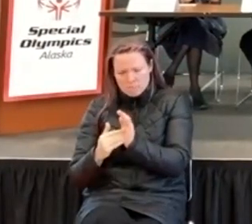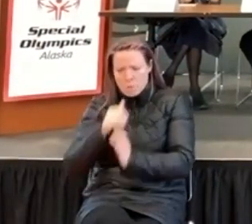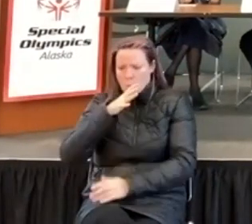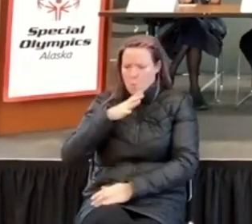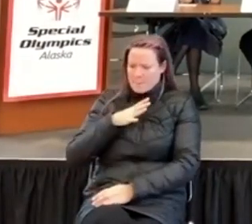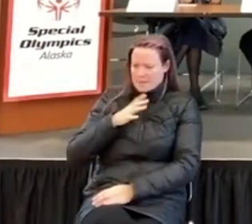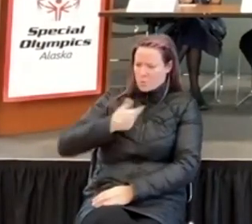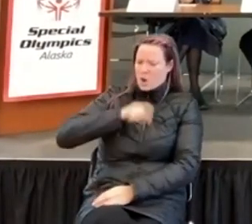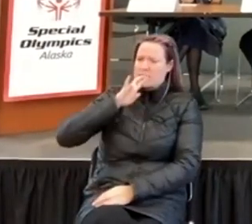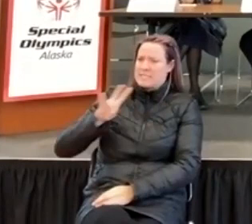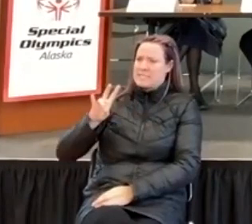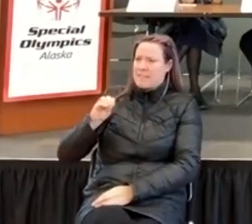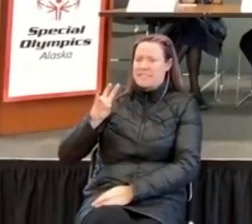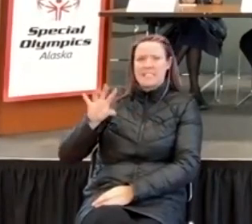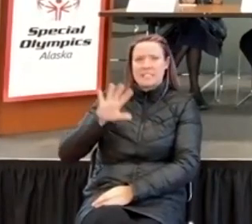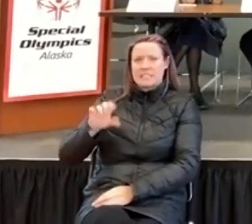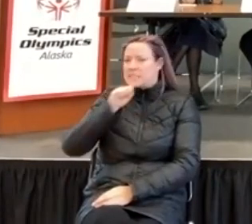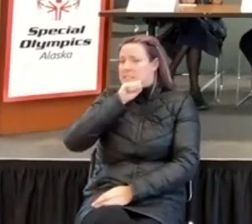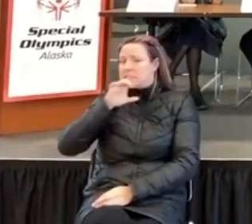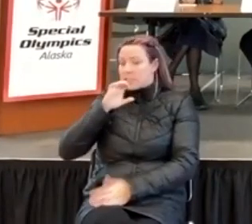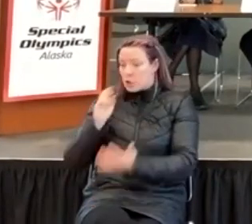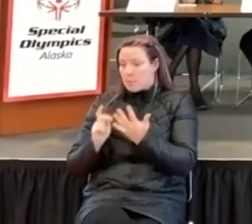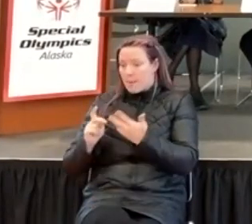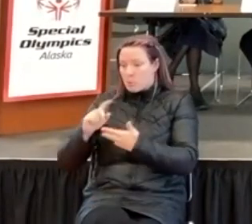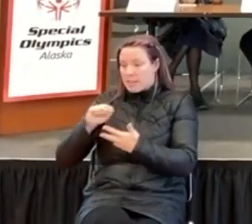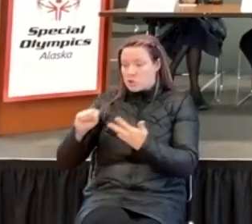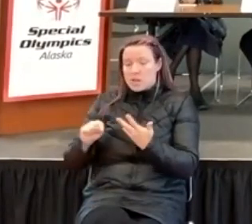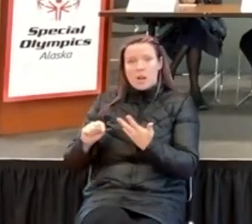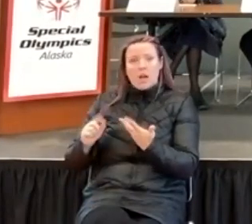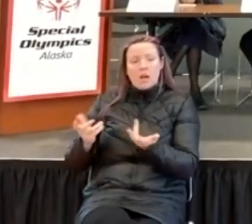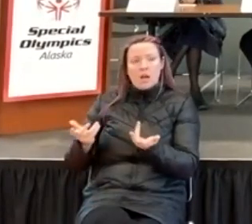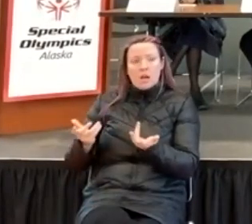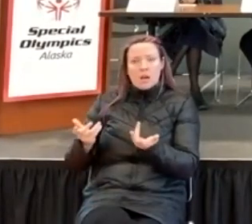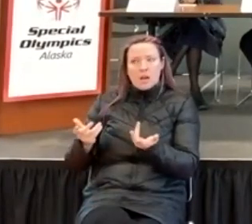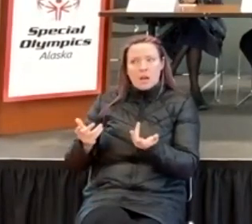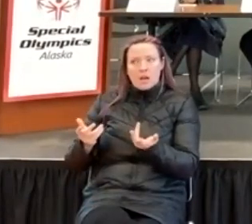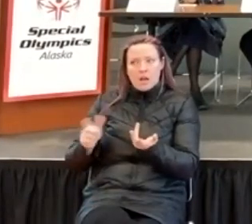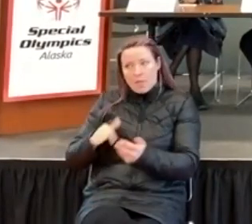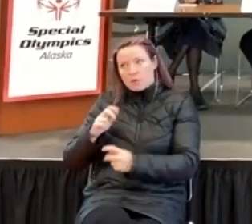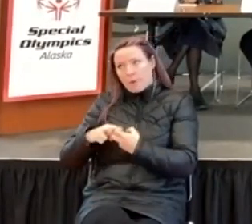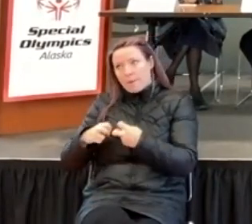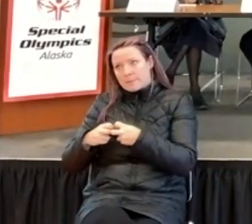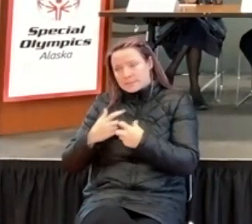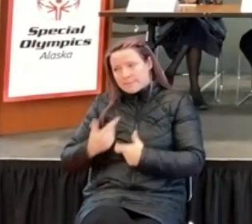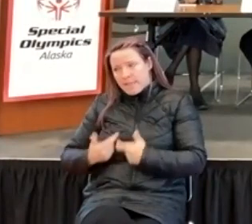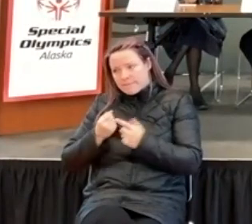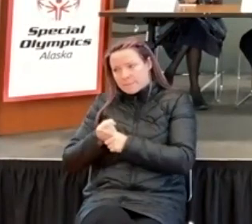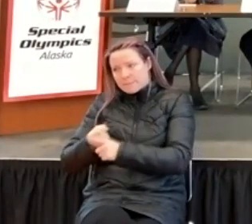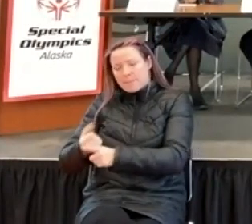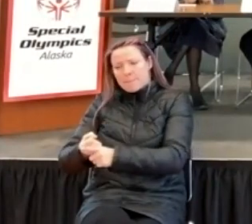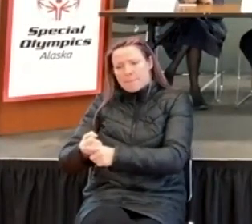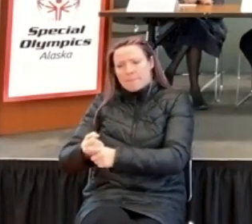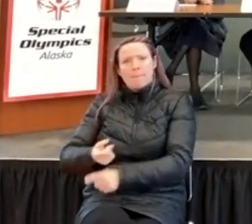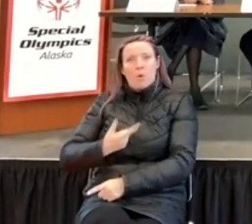our 70s, our senior population, who had other problems in life, and we